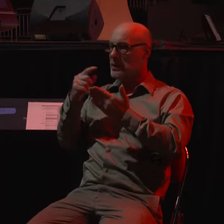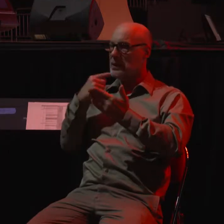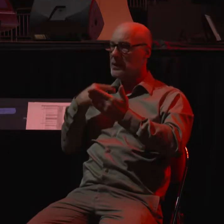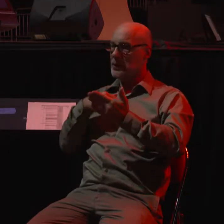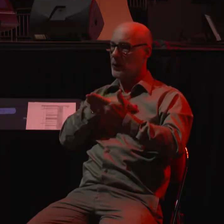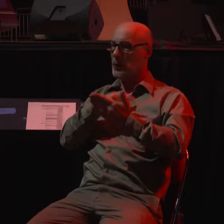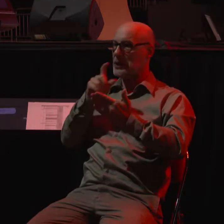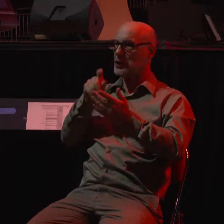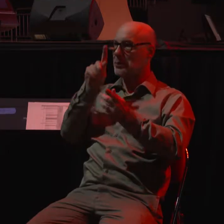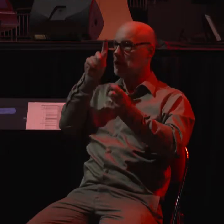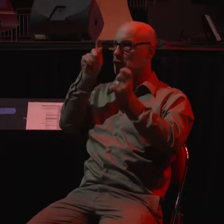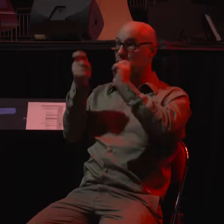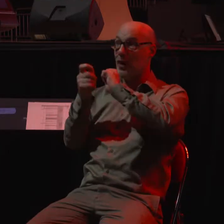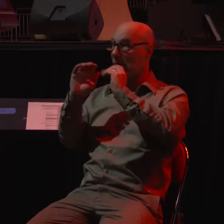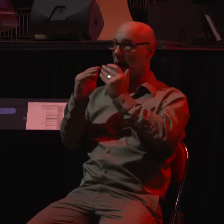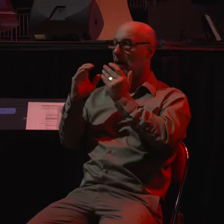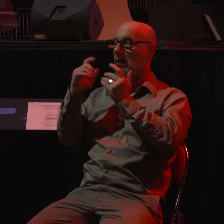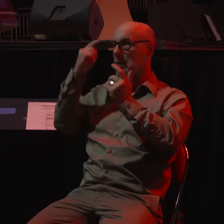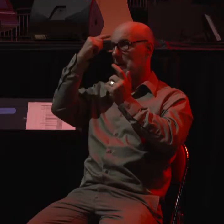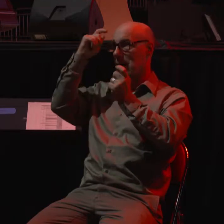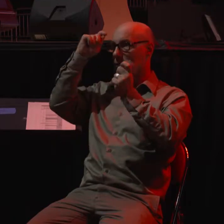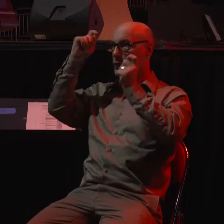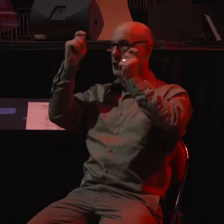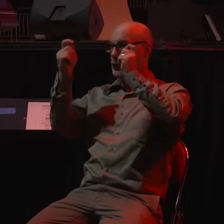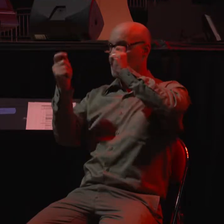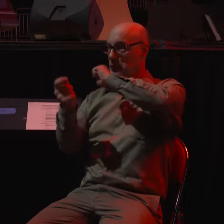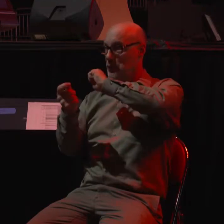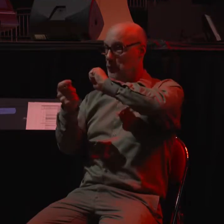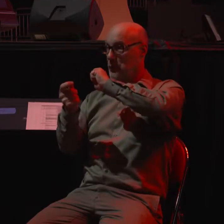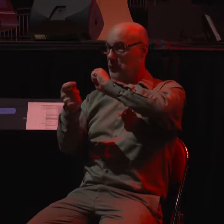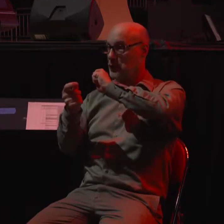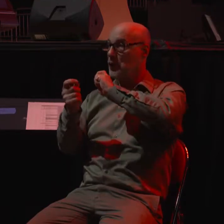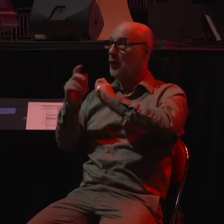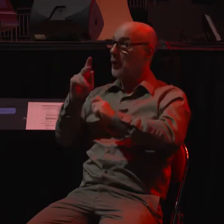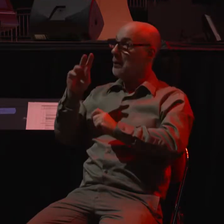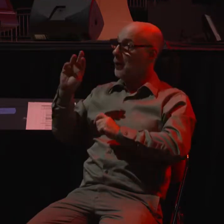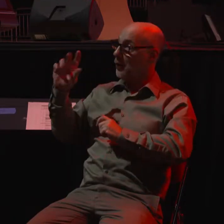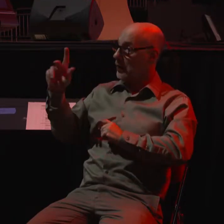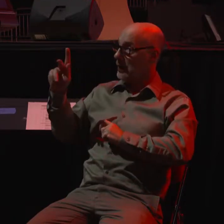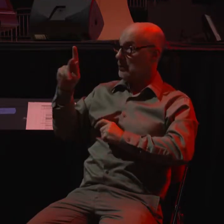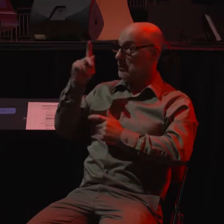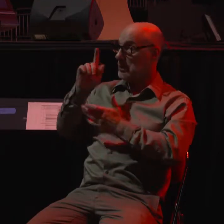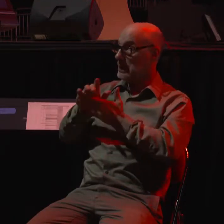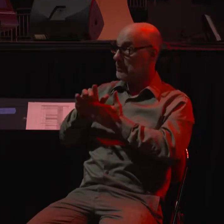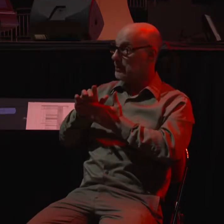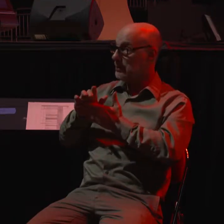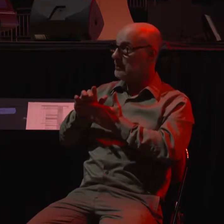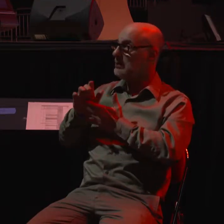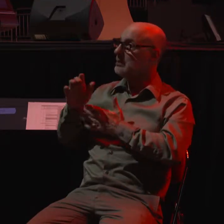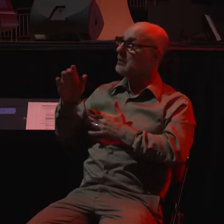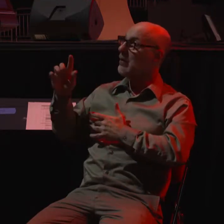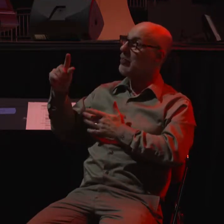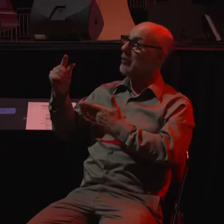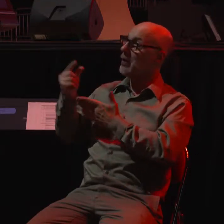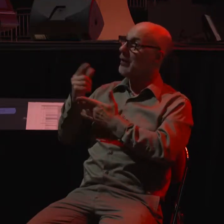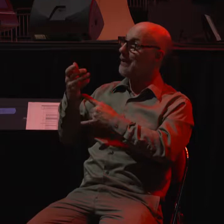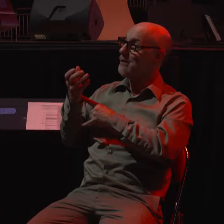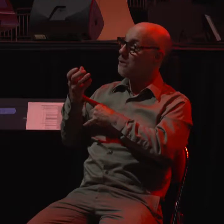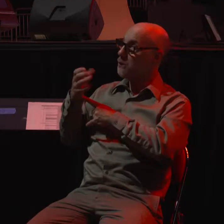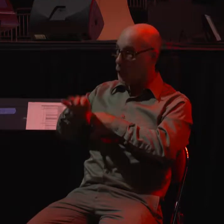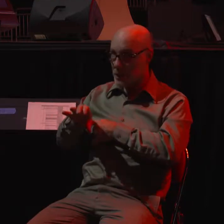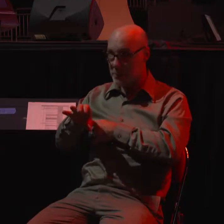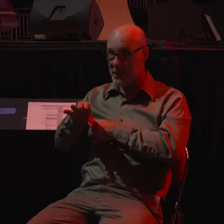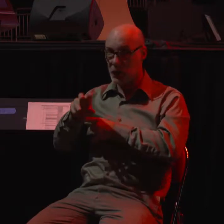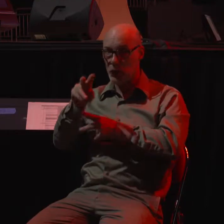mind. King believed that the gospel forced him into the human situation. It forced him to deal with issues